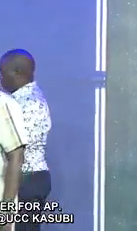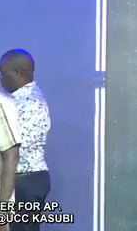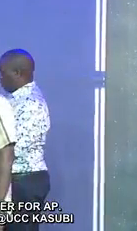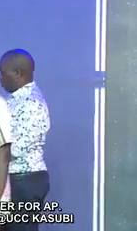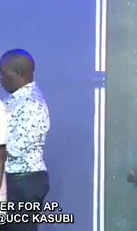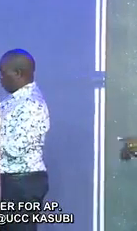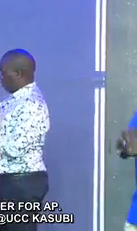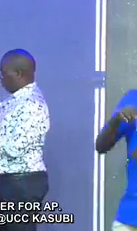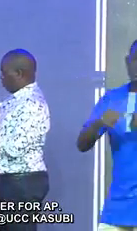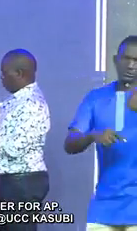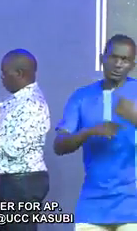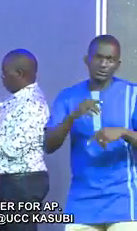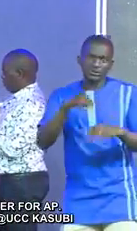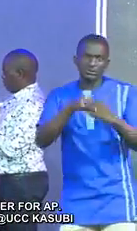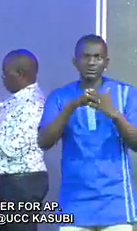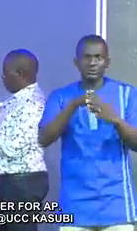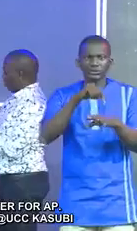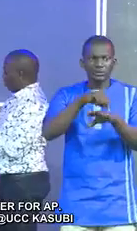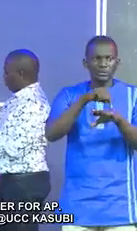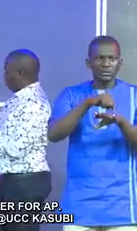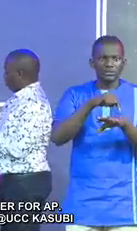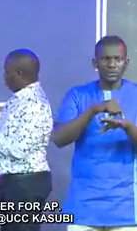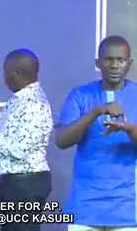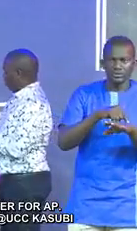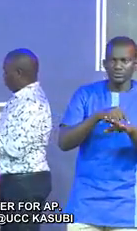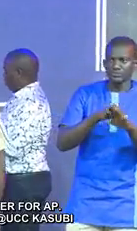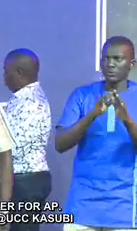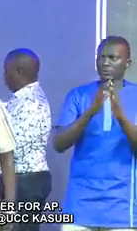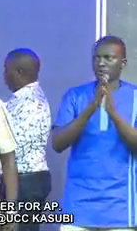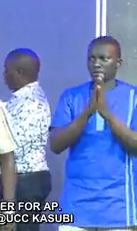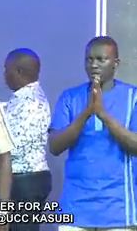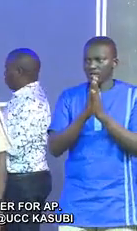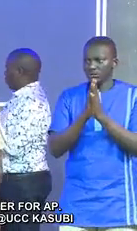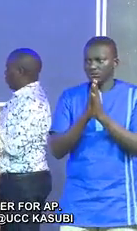ak'okusaba prayers of agreement.